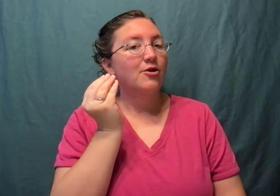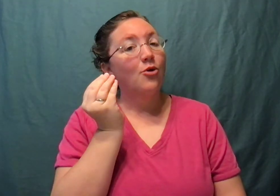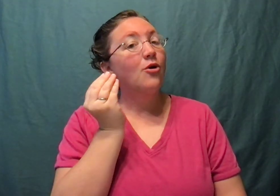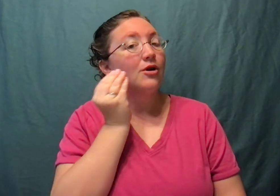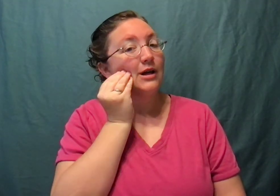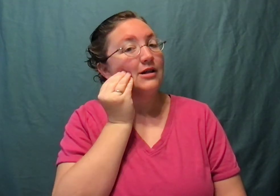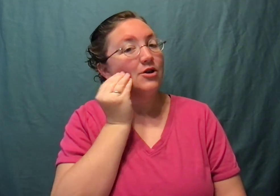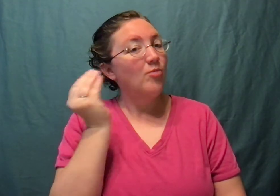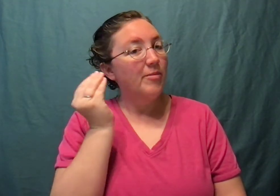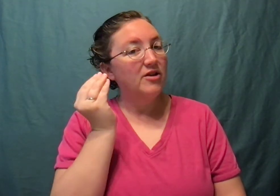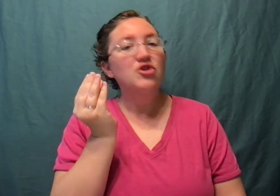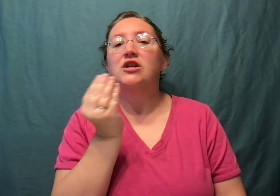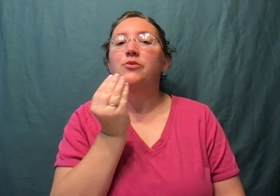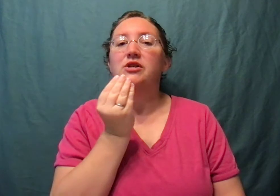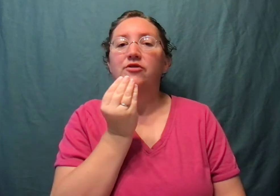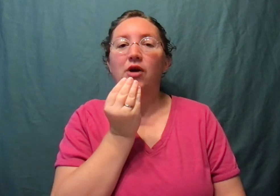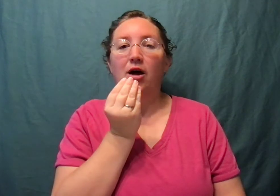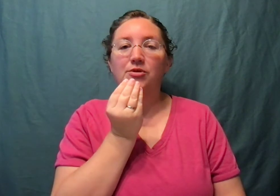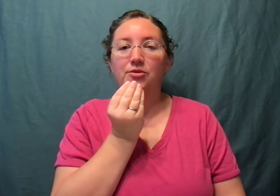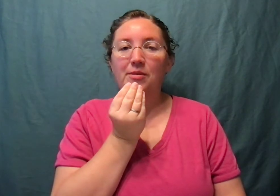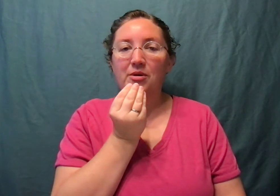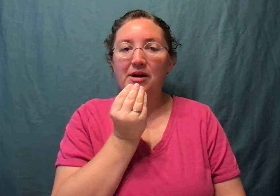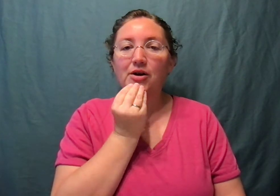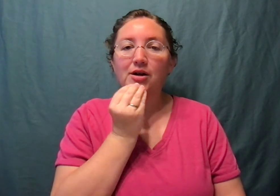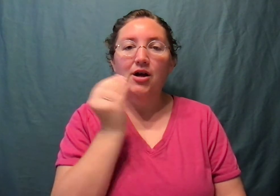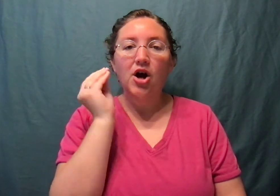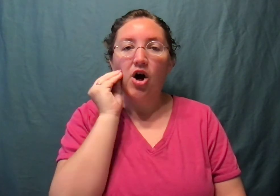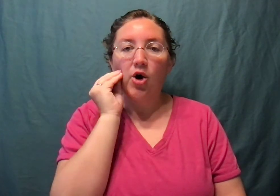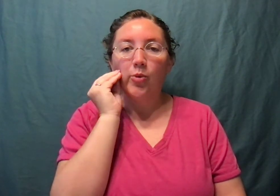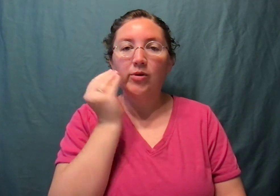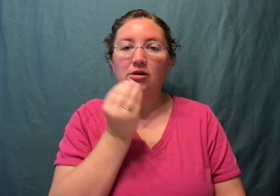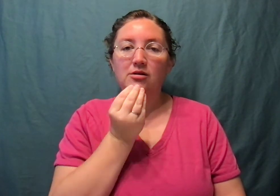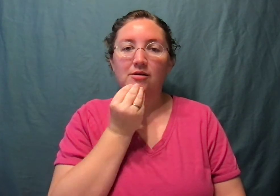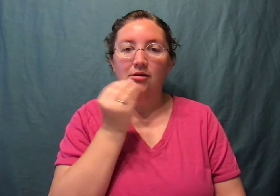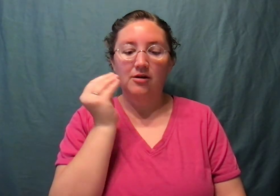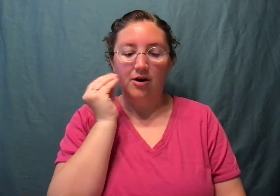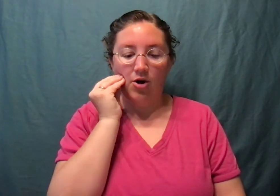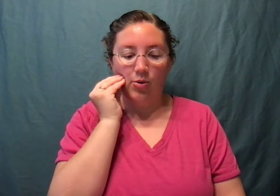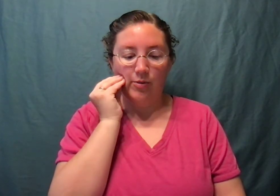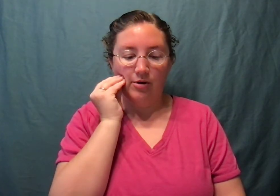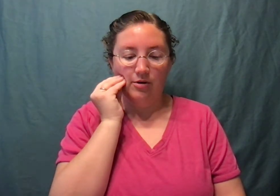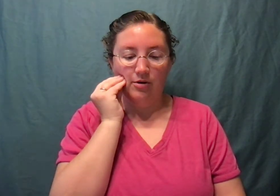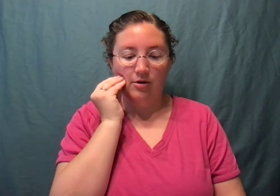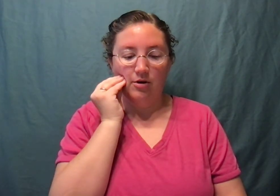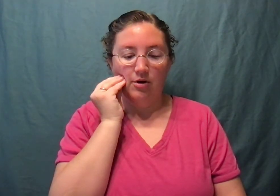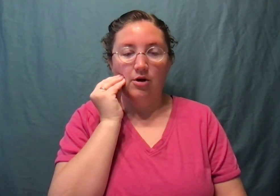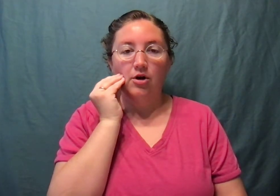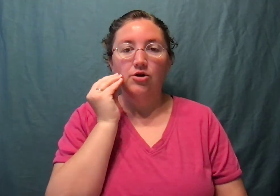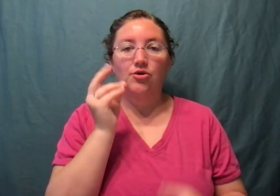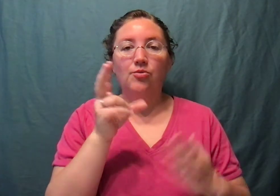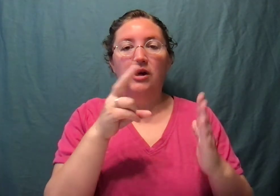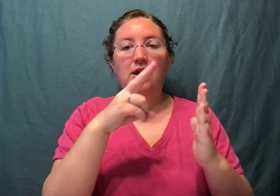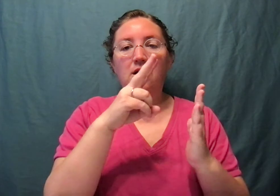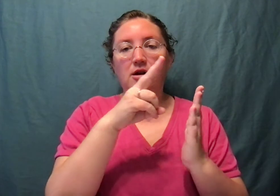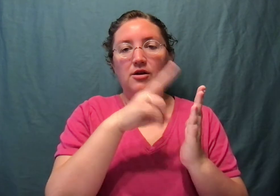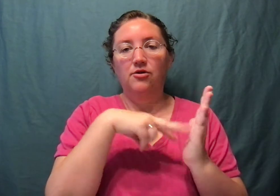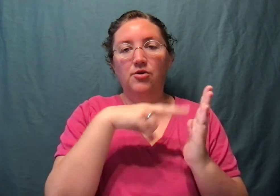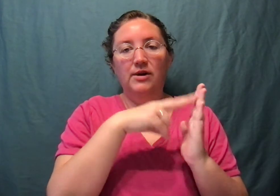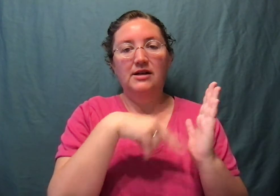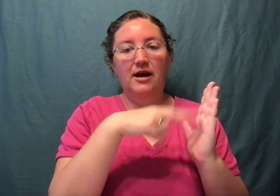or kissing your mommy on the cheek, whichever helps you remember it better. Home, home. To read, you can read down